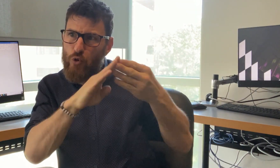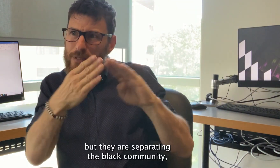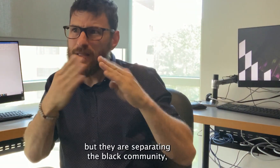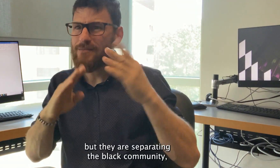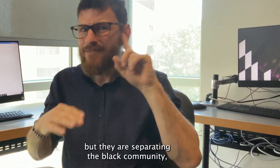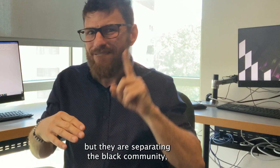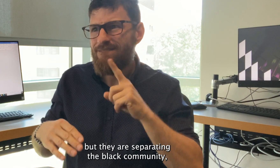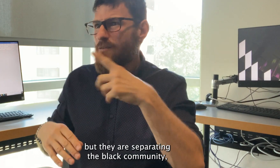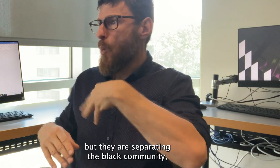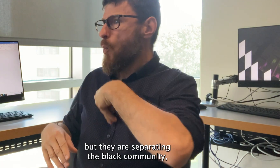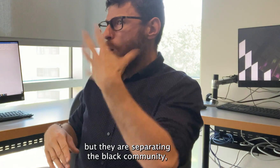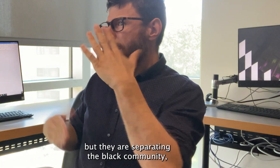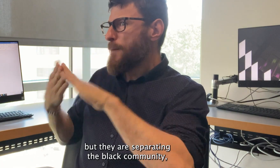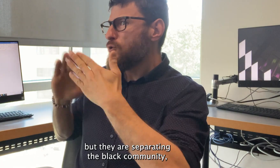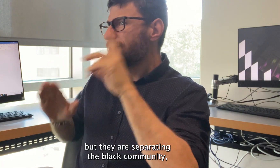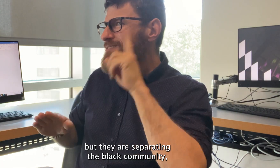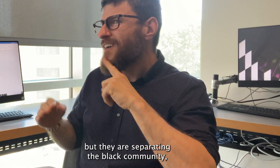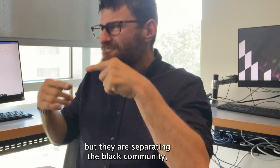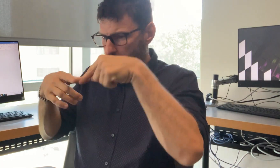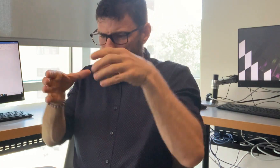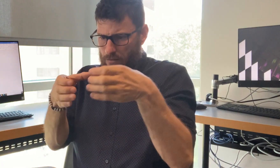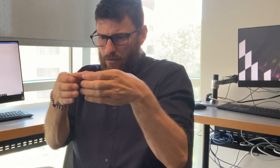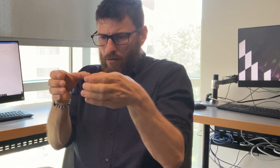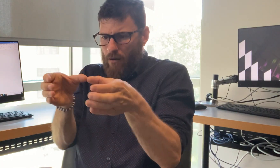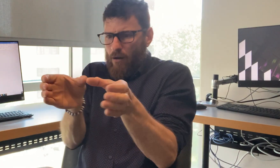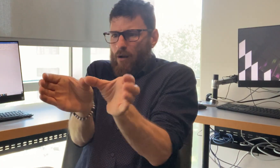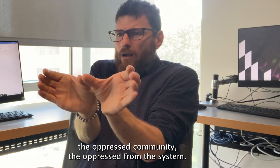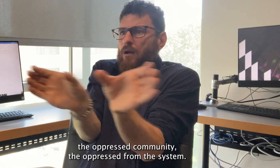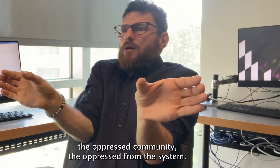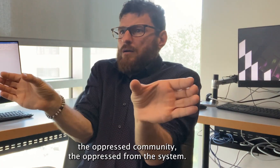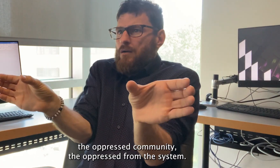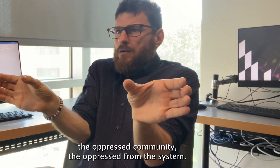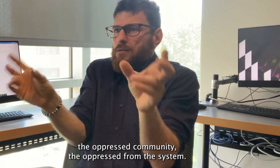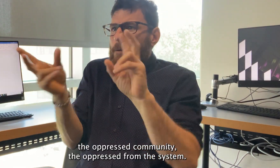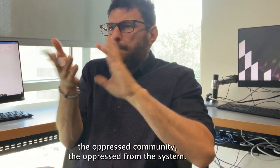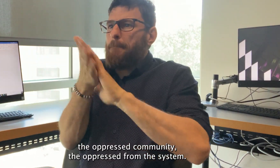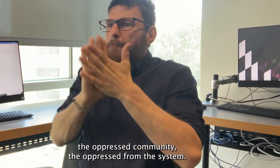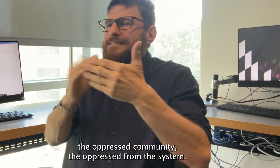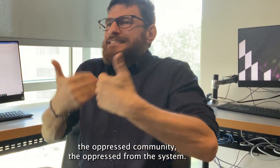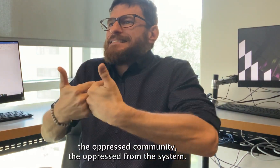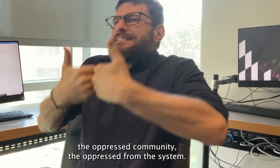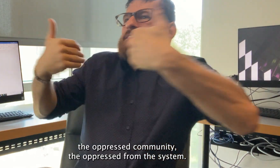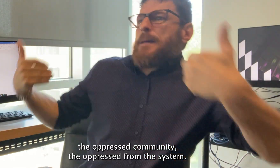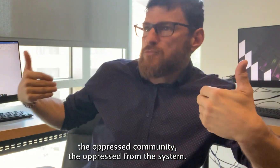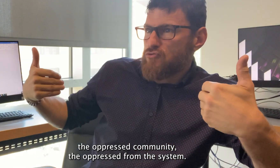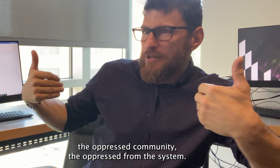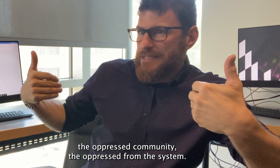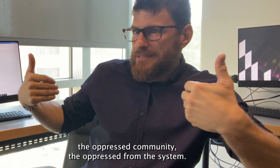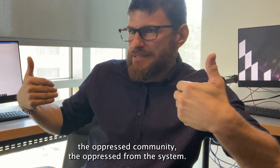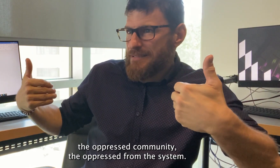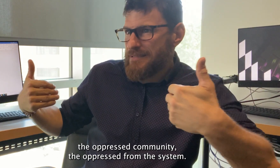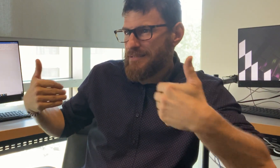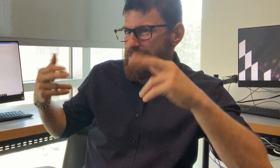races, but they are separating the black community, the oppressed community, the oppressed from the